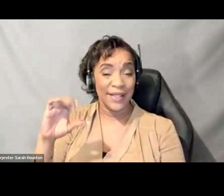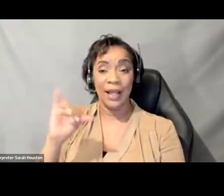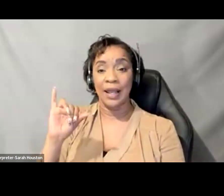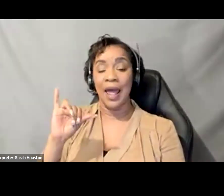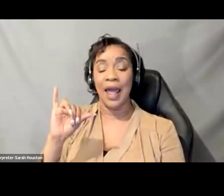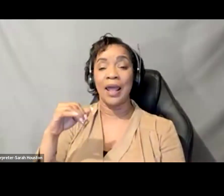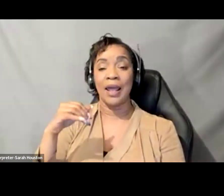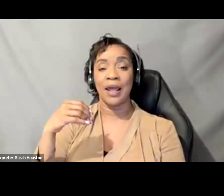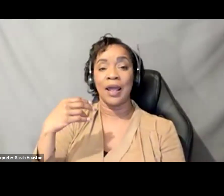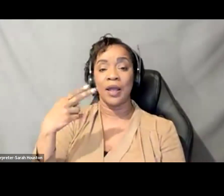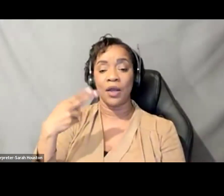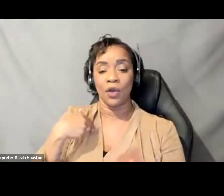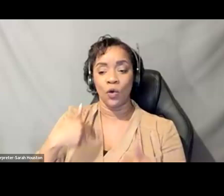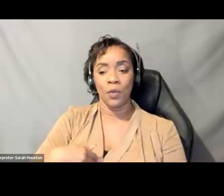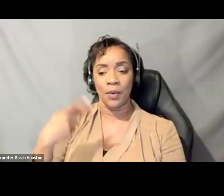papillomavirus.